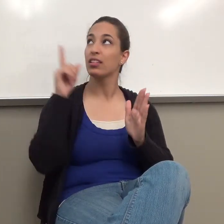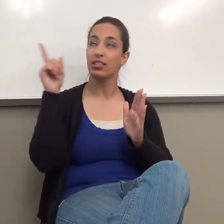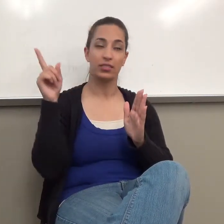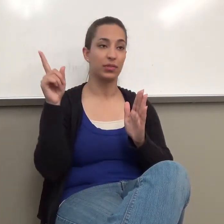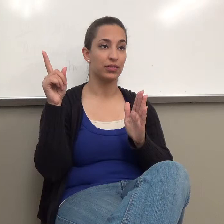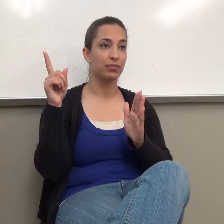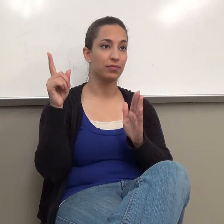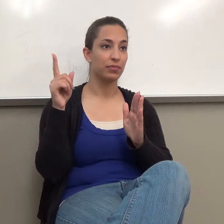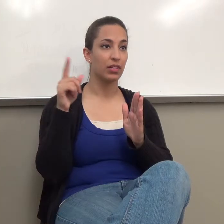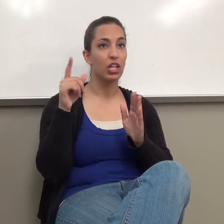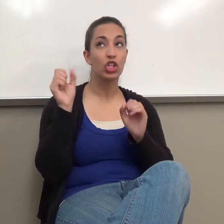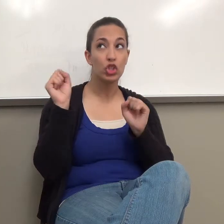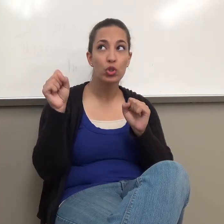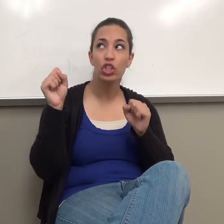what we're doing now.